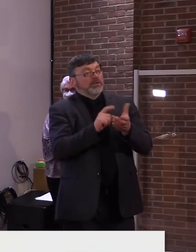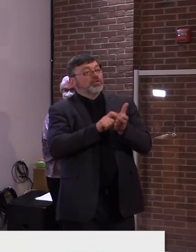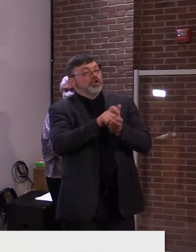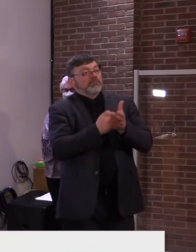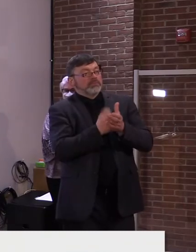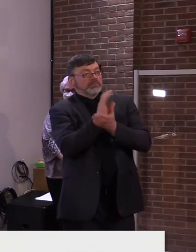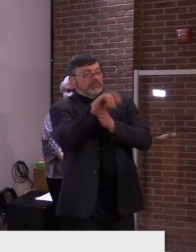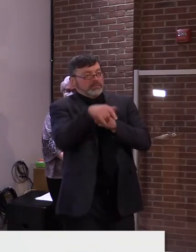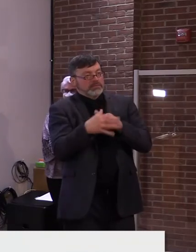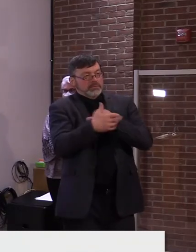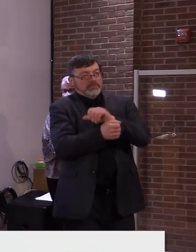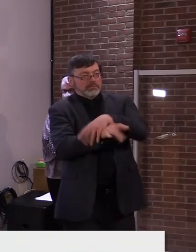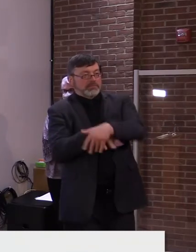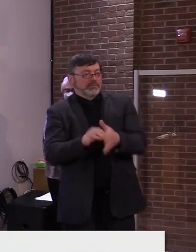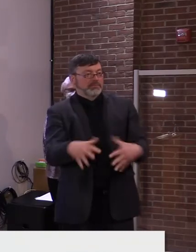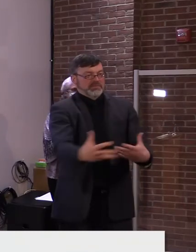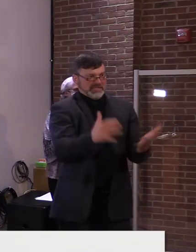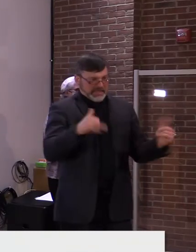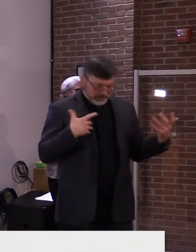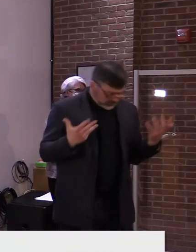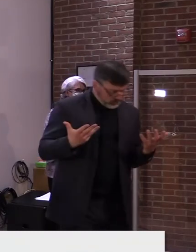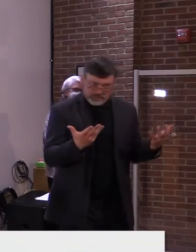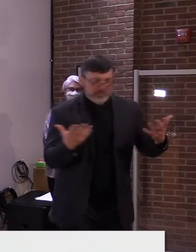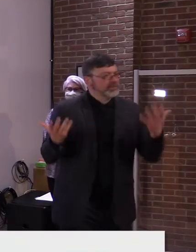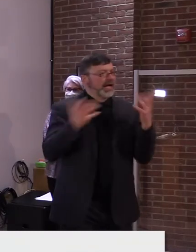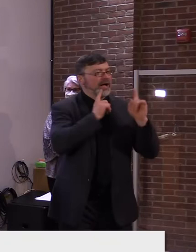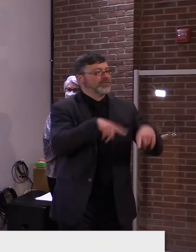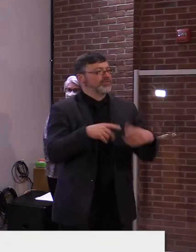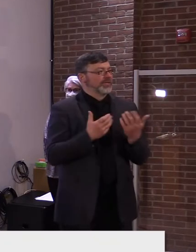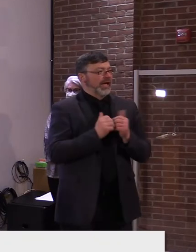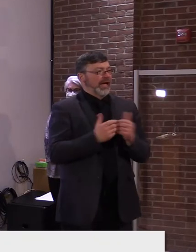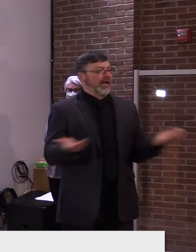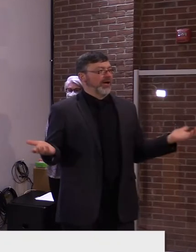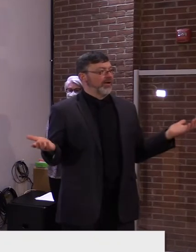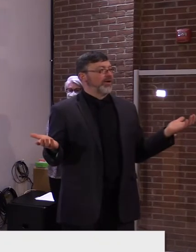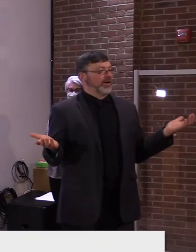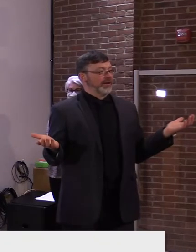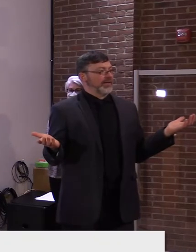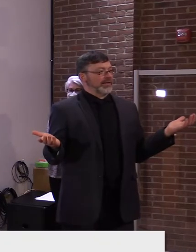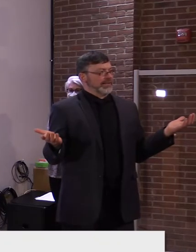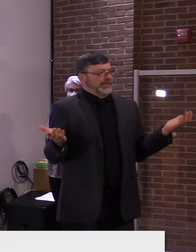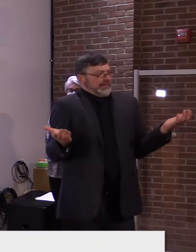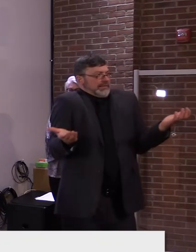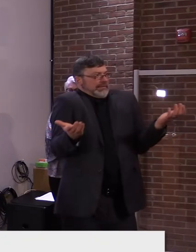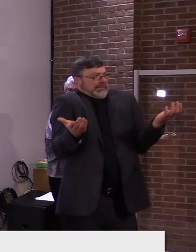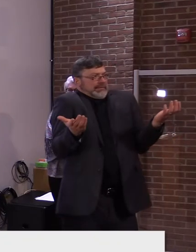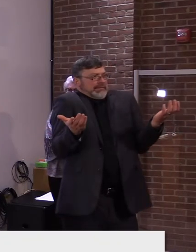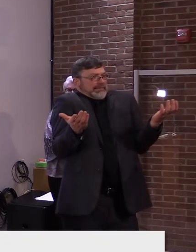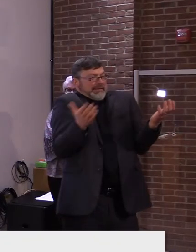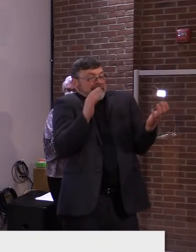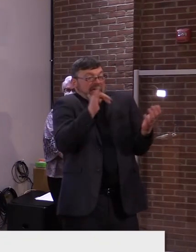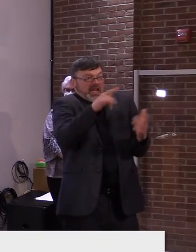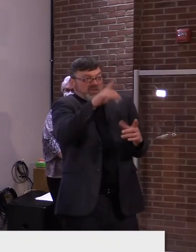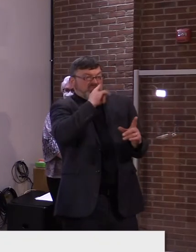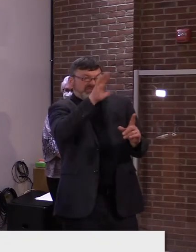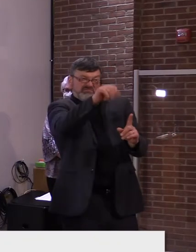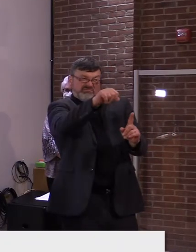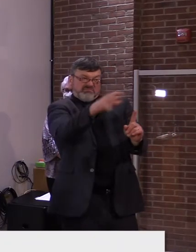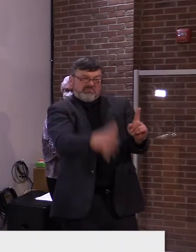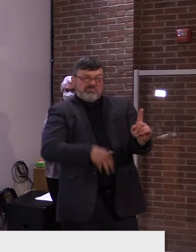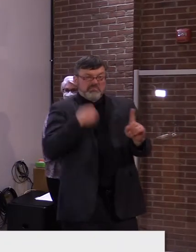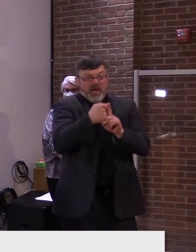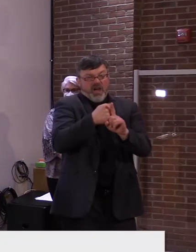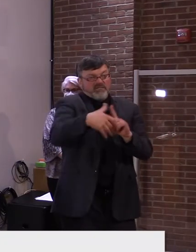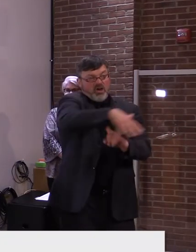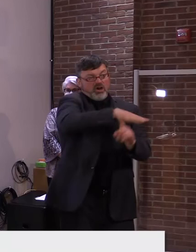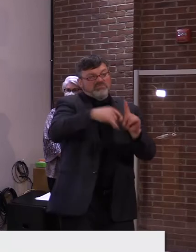behind in terms of how our whole environment and society is dealing with that. But I do know that, you know, this is